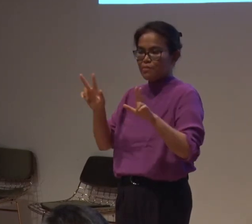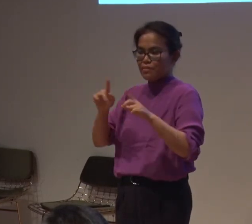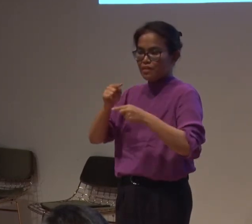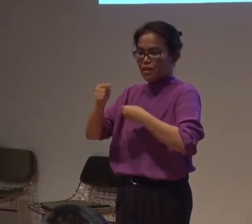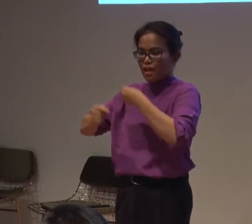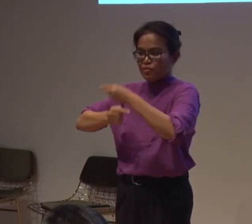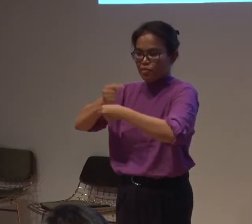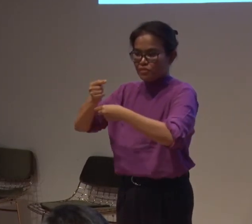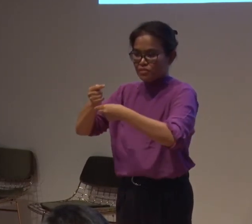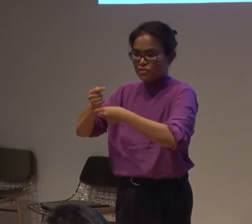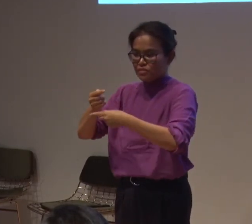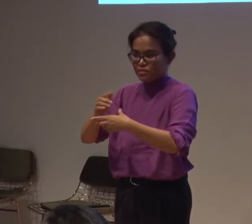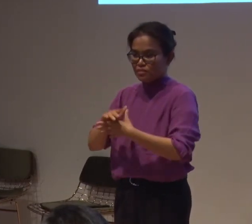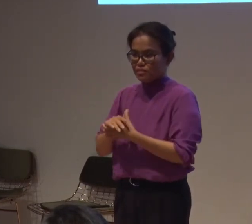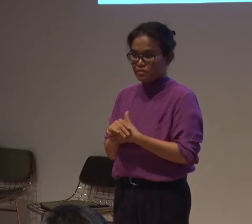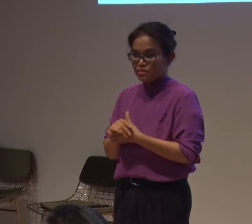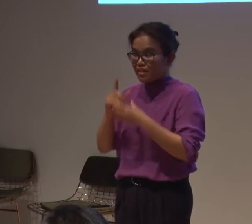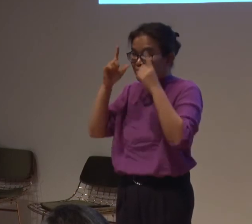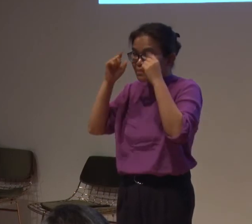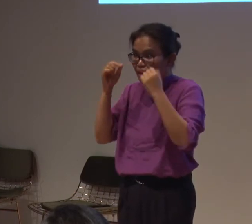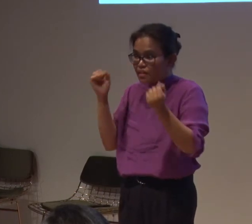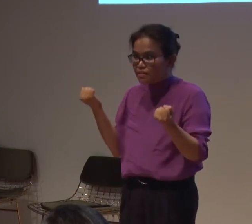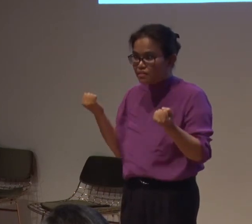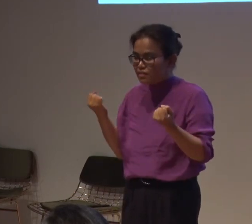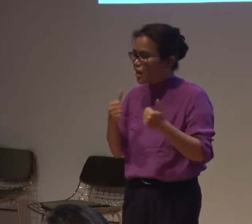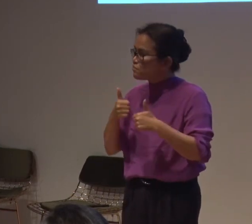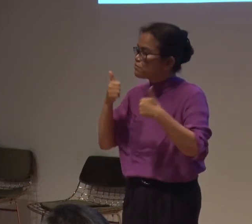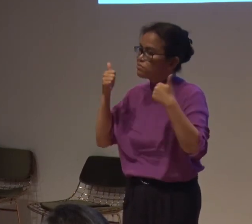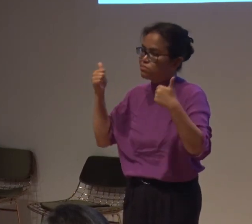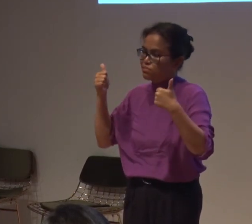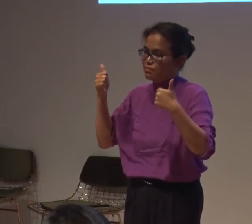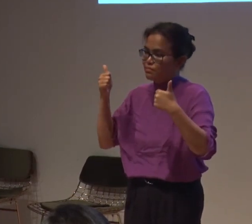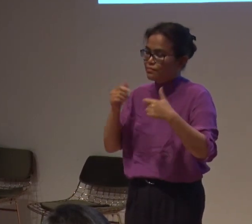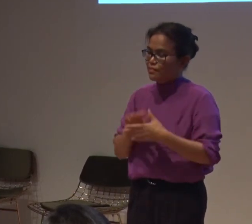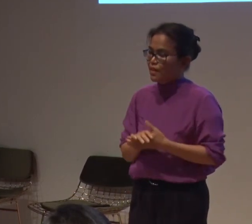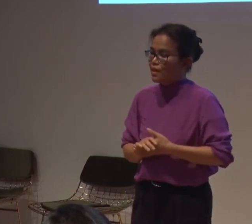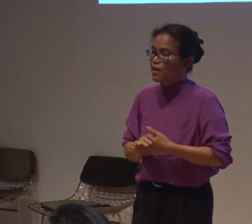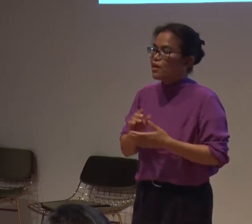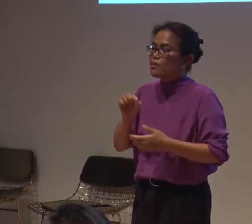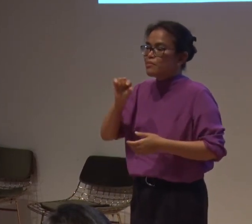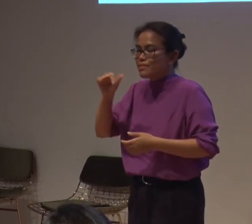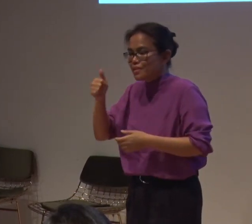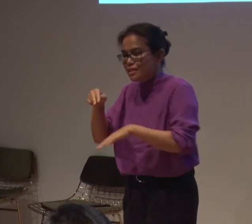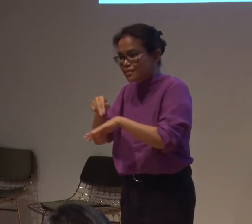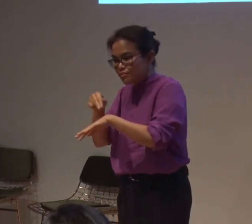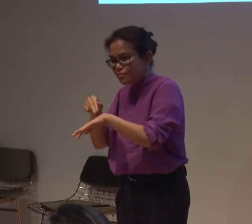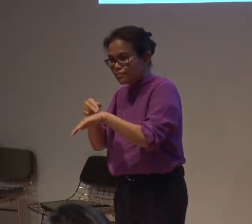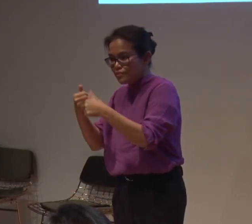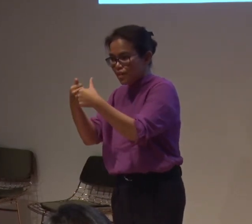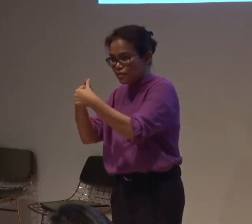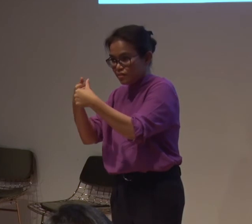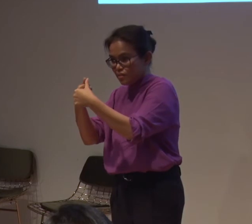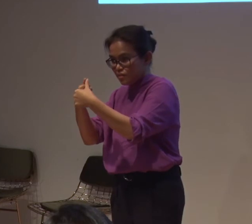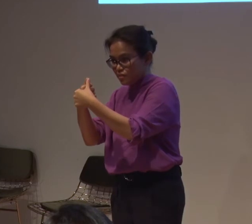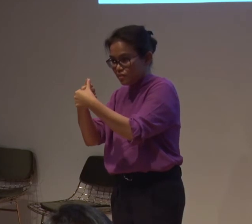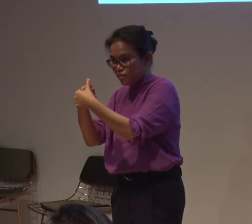And I know a lot of web developers, blind web developers, and they do excellent jobs. And they